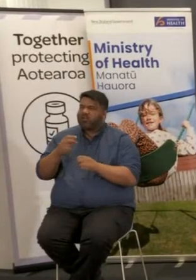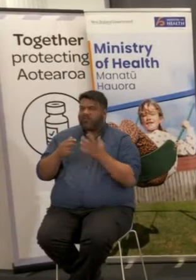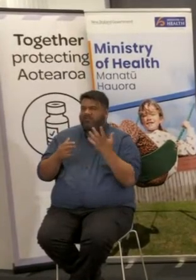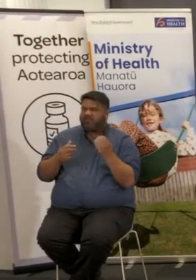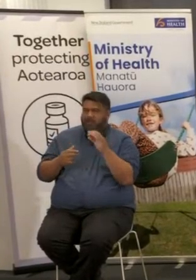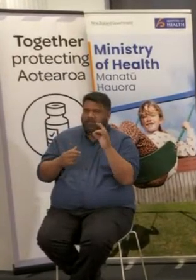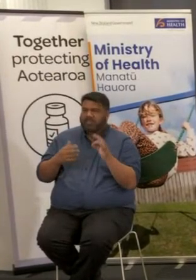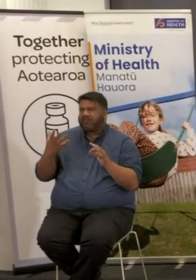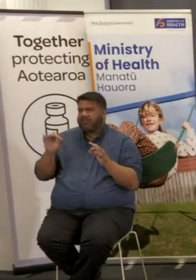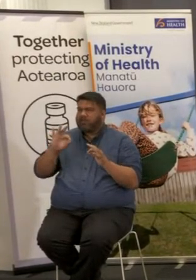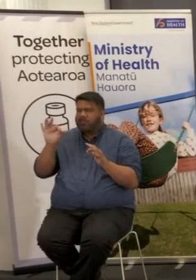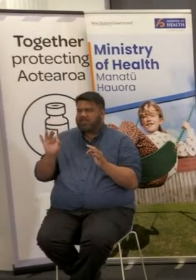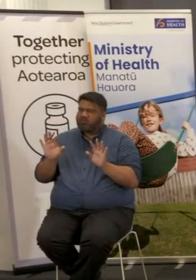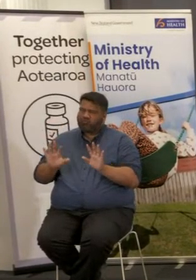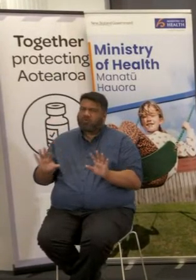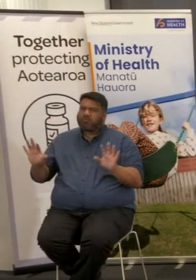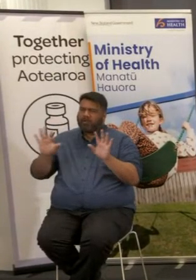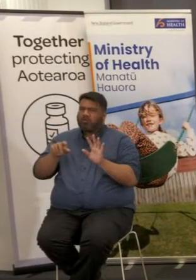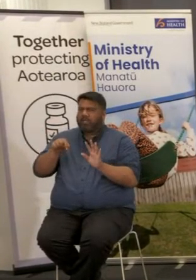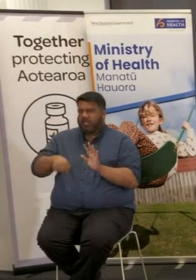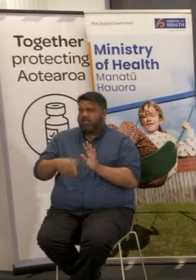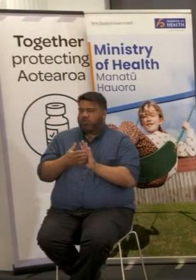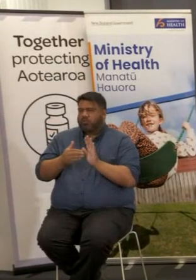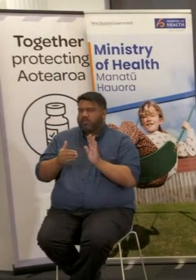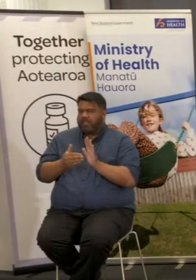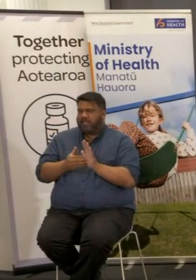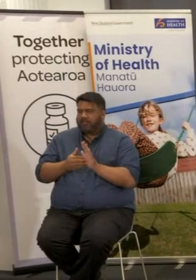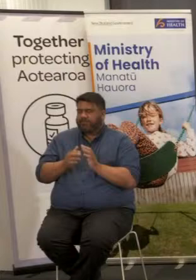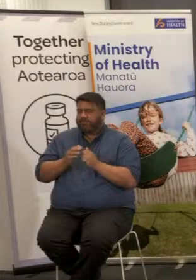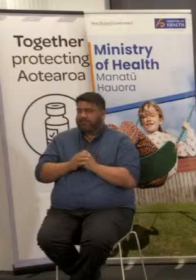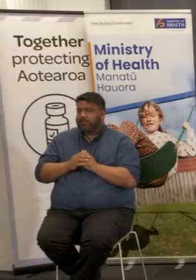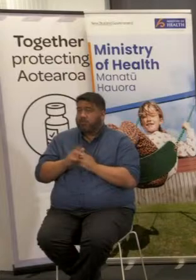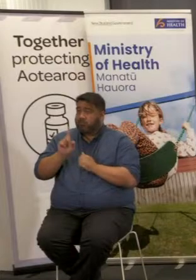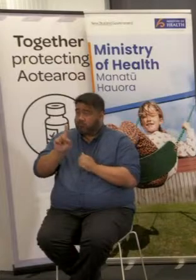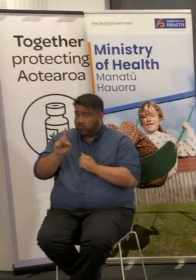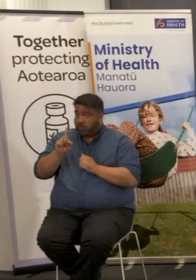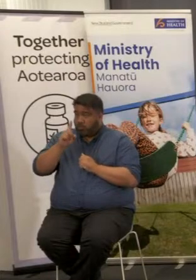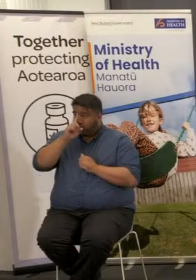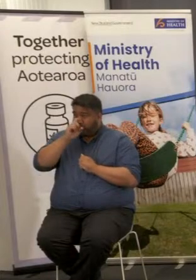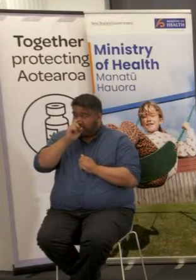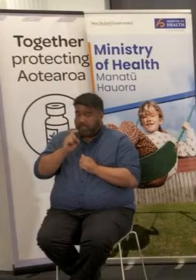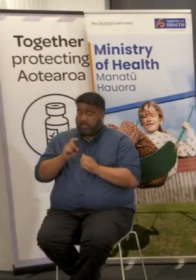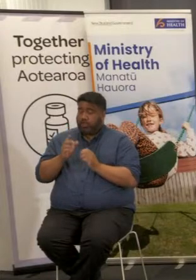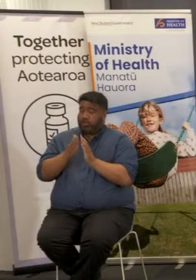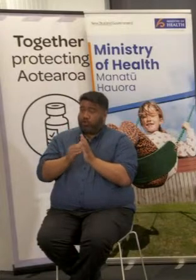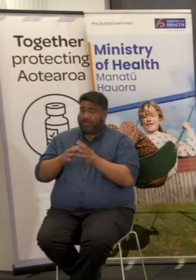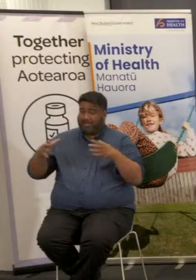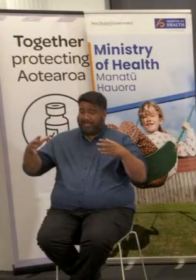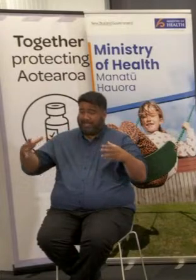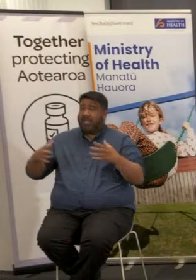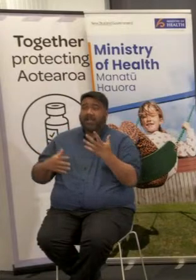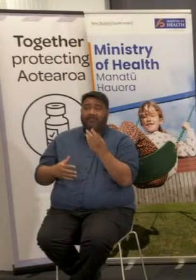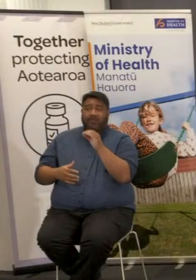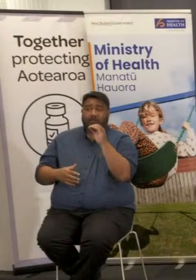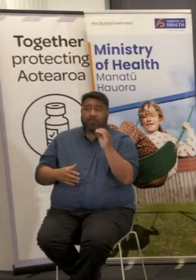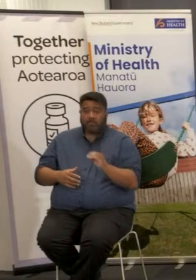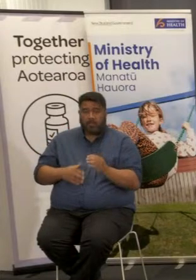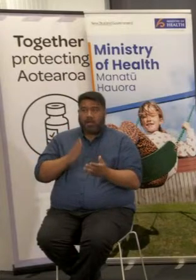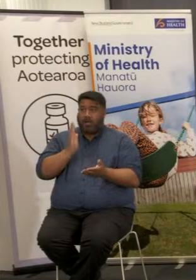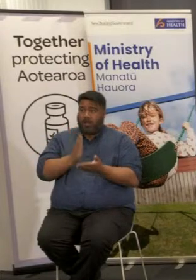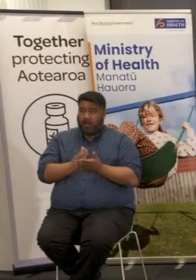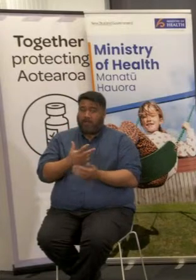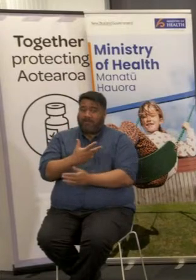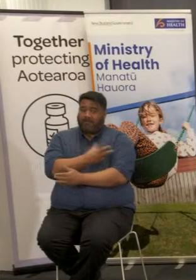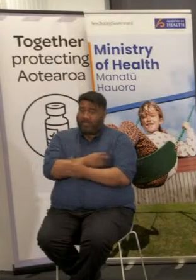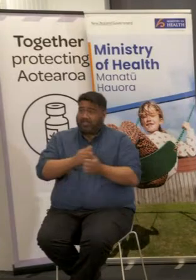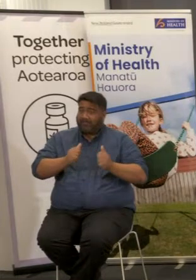shows that. So with 50% of people vaccinated, what we saw, if we had,